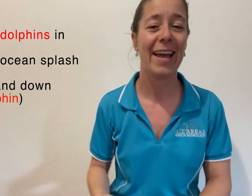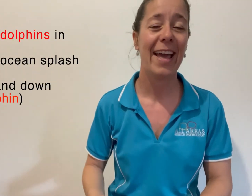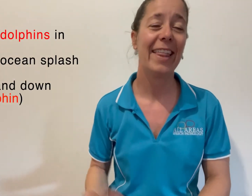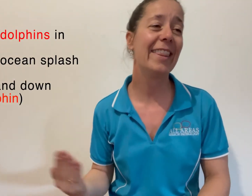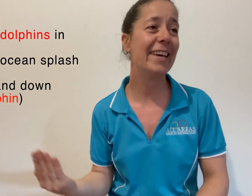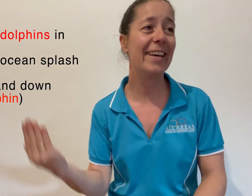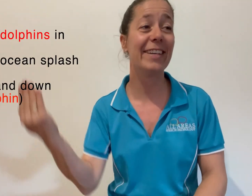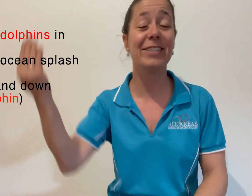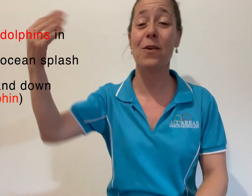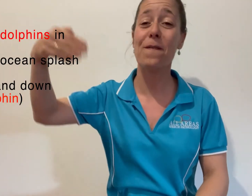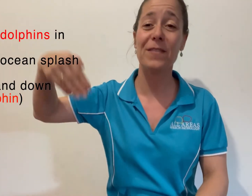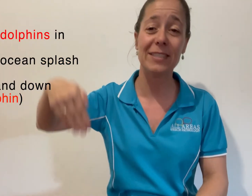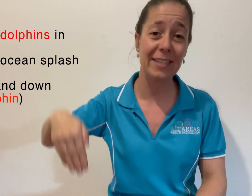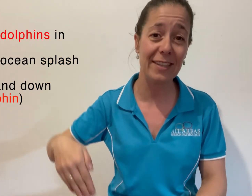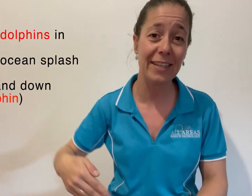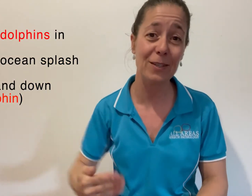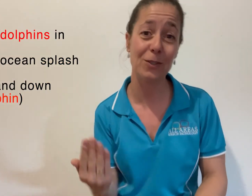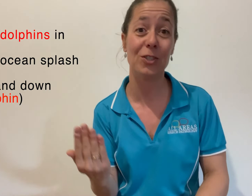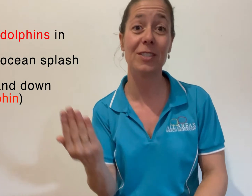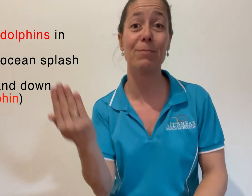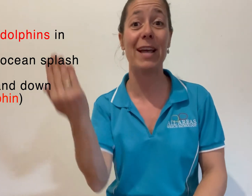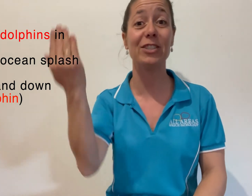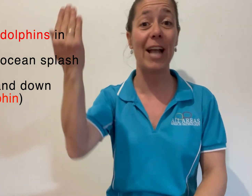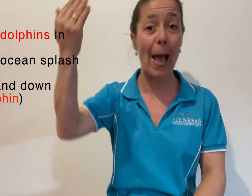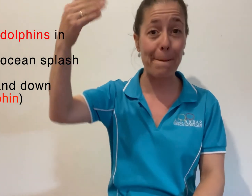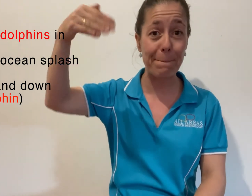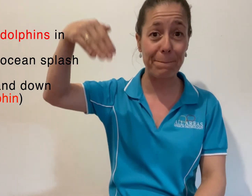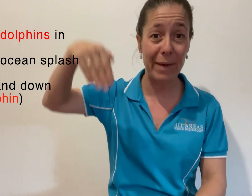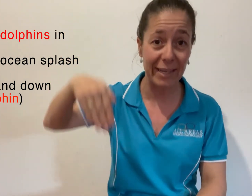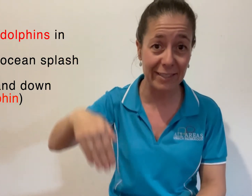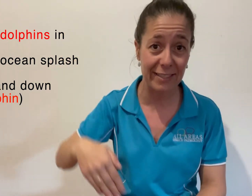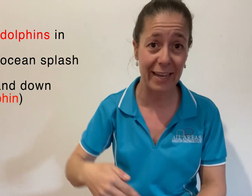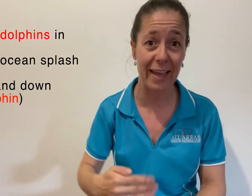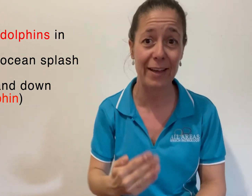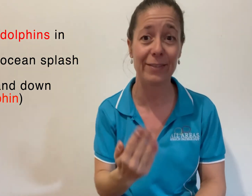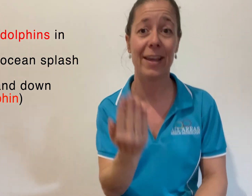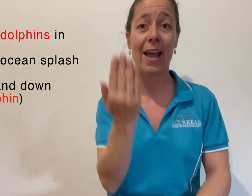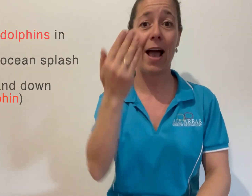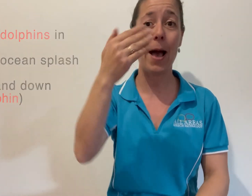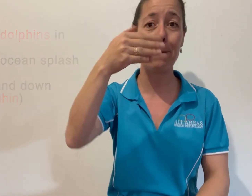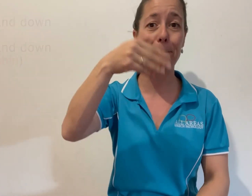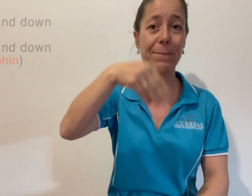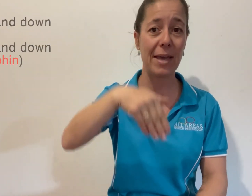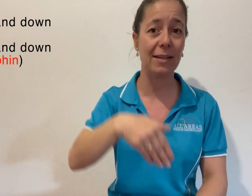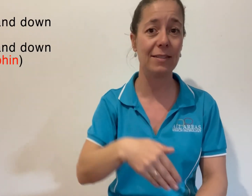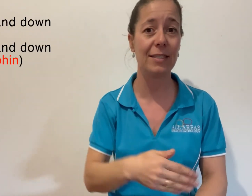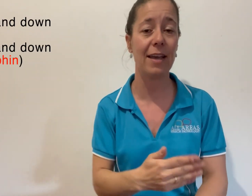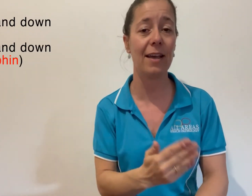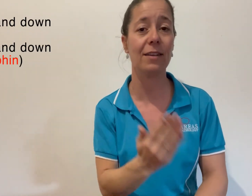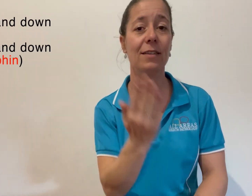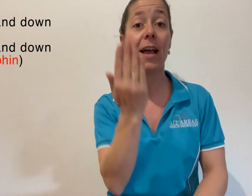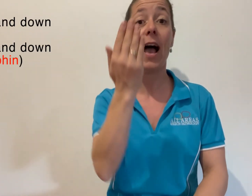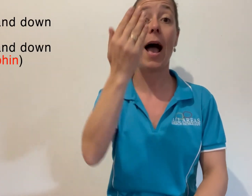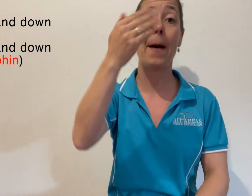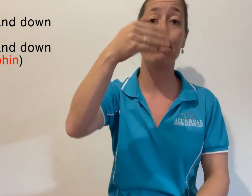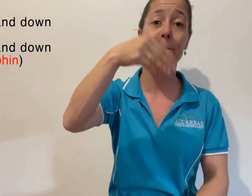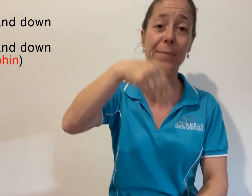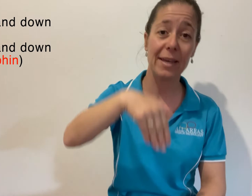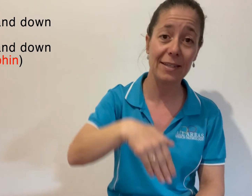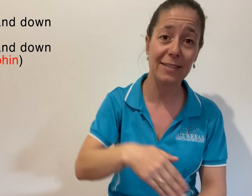The dolphins in the ocean splash up and down, up and down. Up and